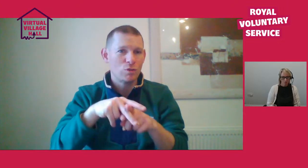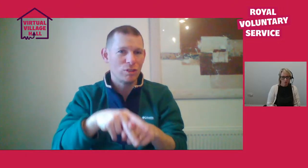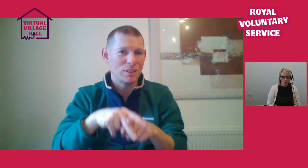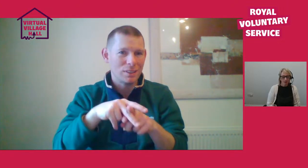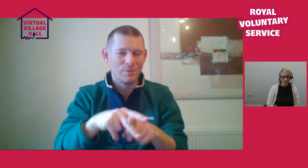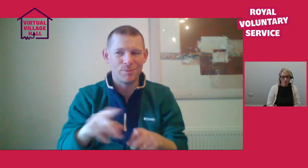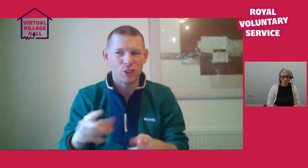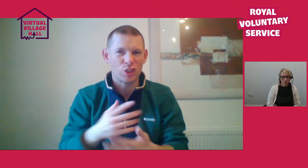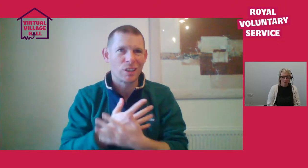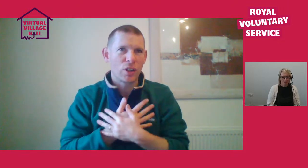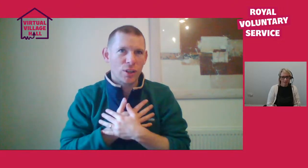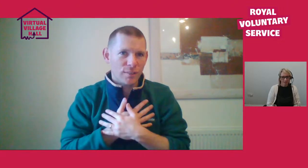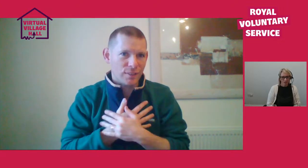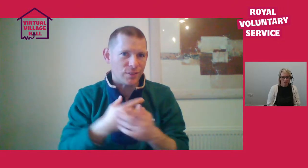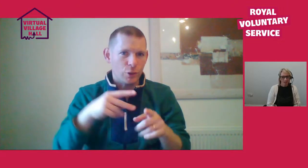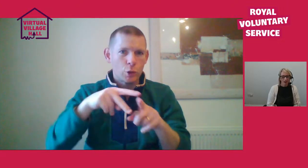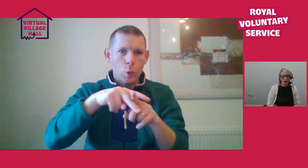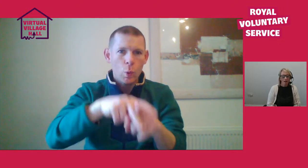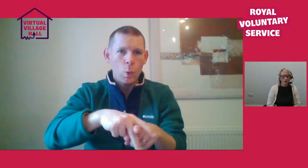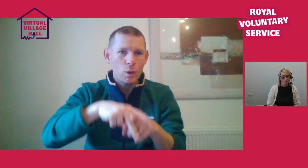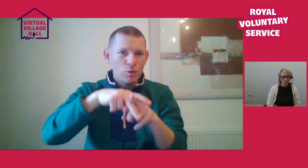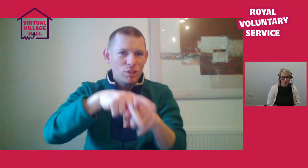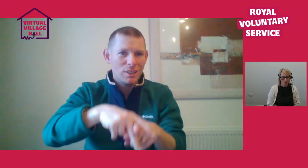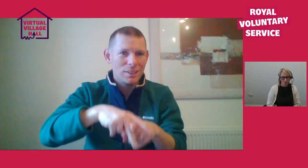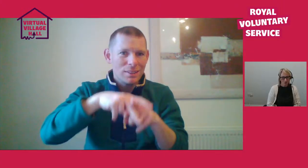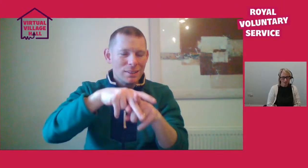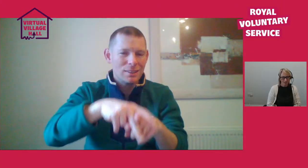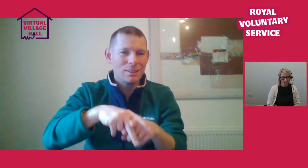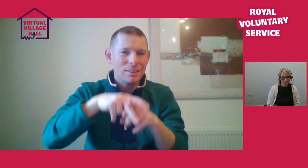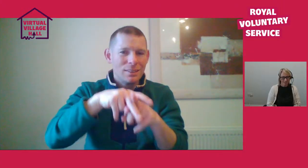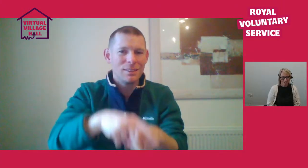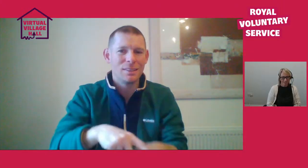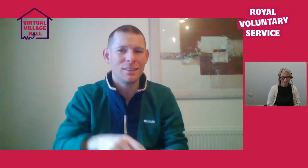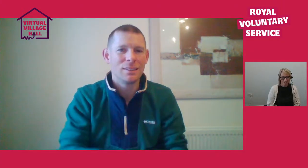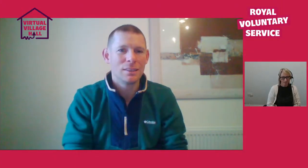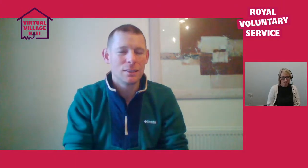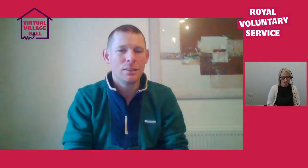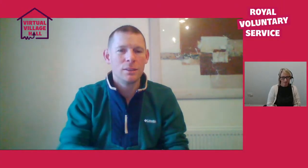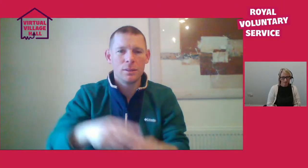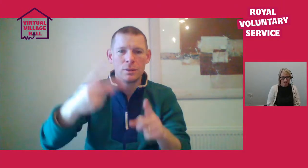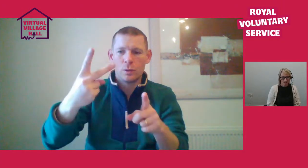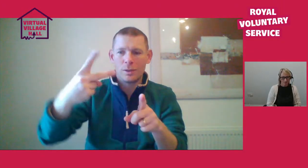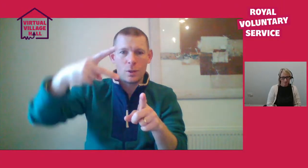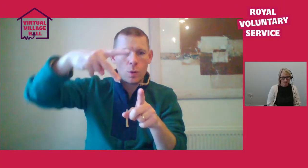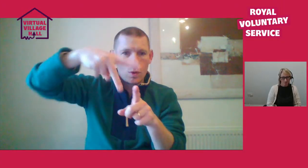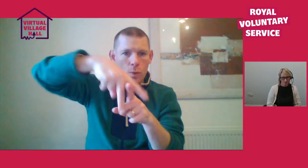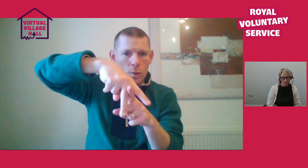And one more, yes, horse riding. She loves horse riding.